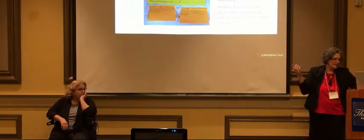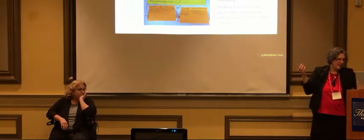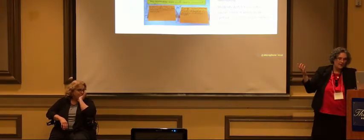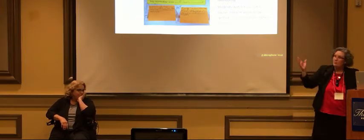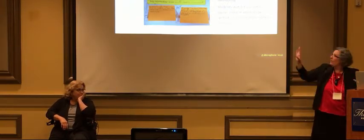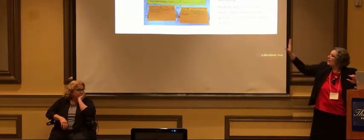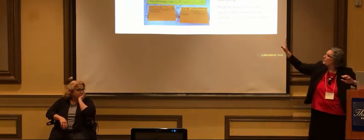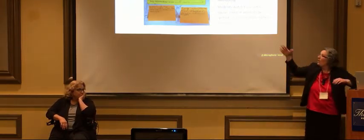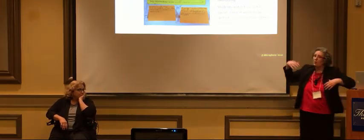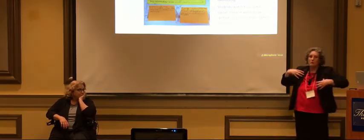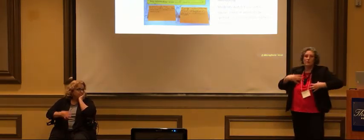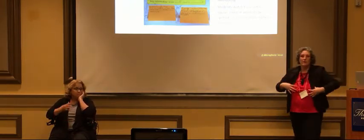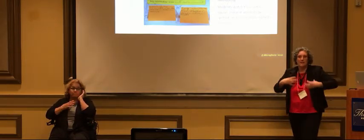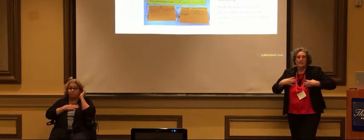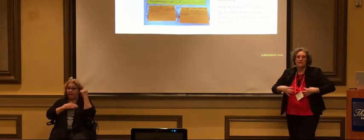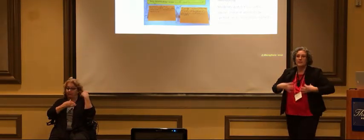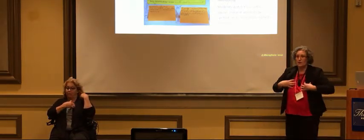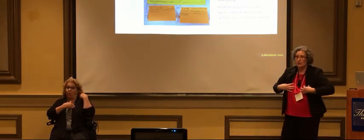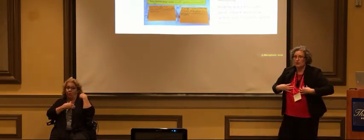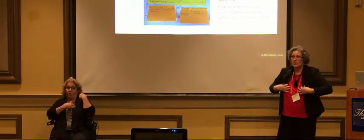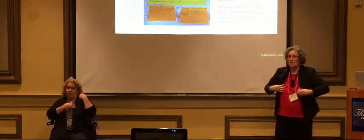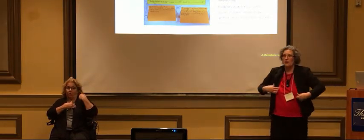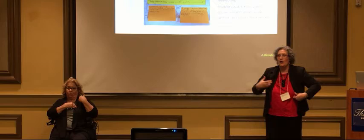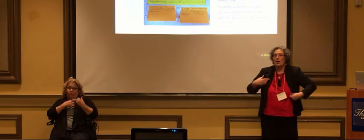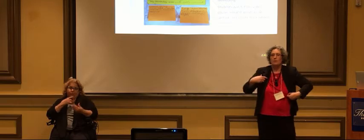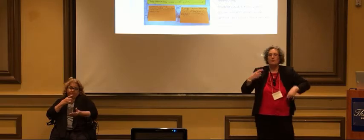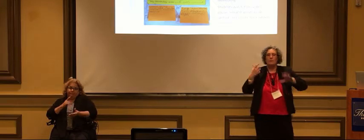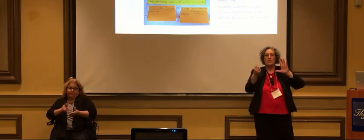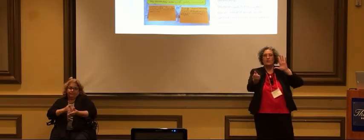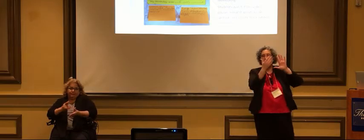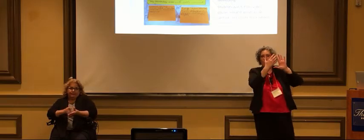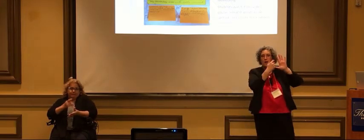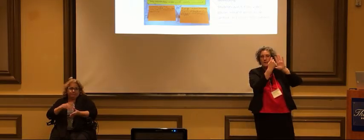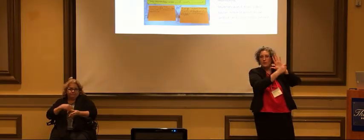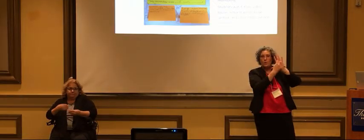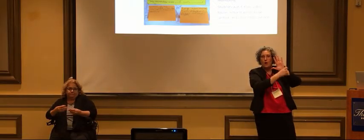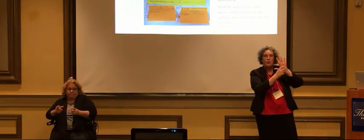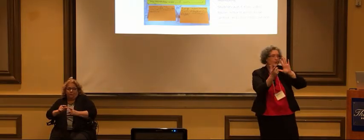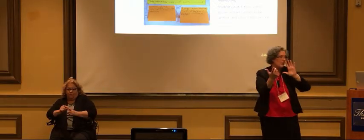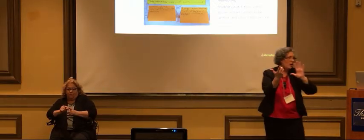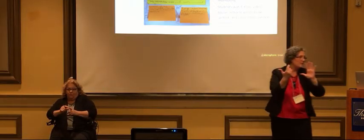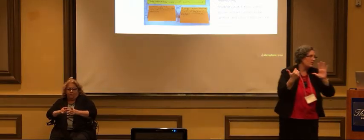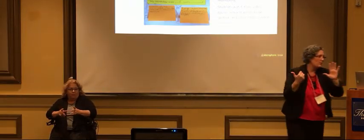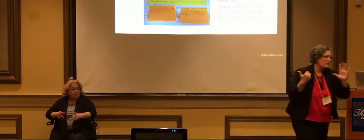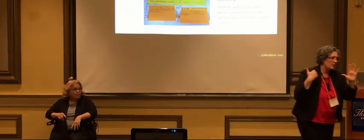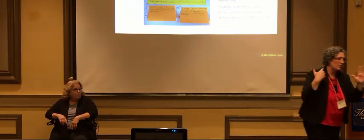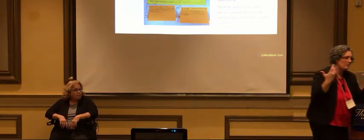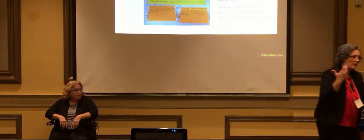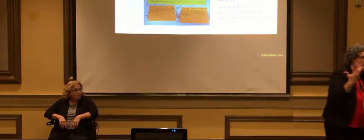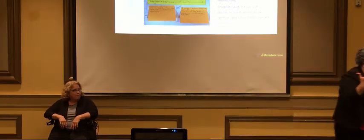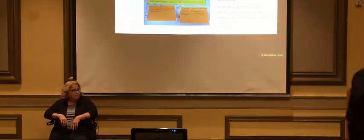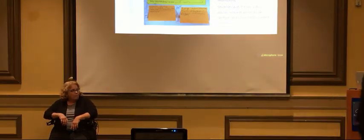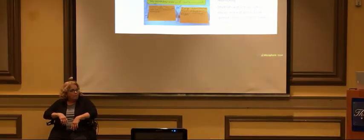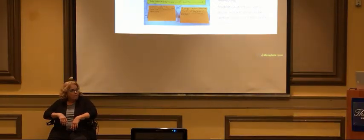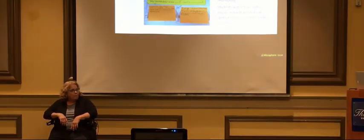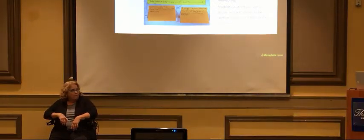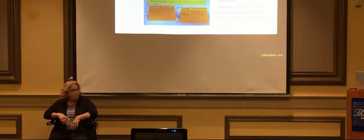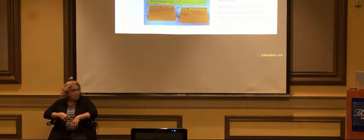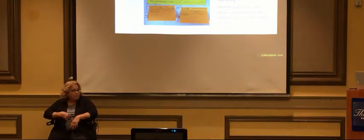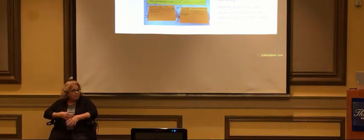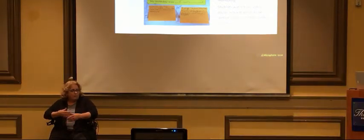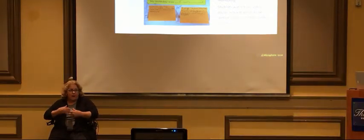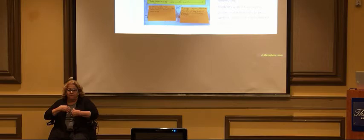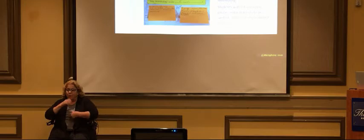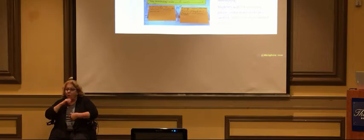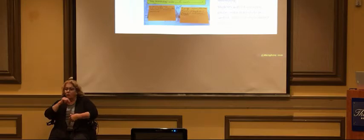and as I said, my role is as a dictionary. We could write it on the wall, but we also, you know, maybe you have